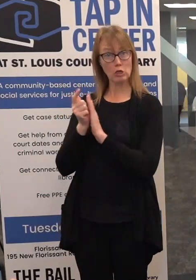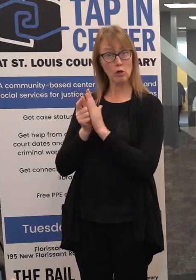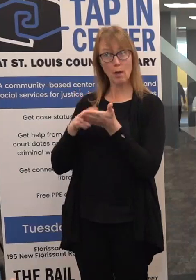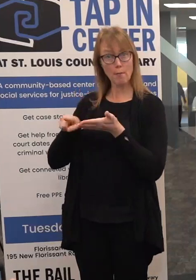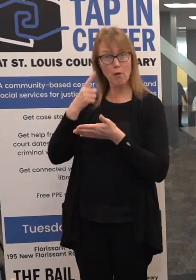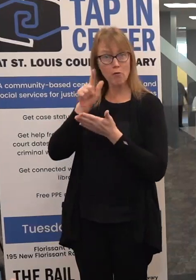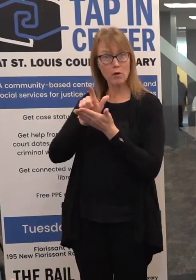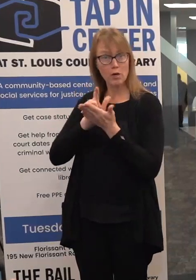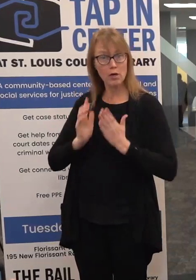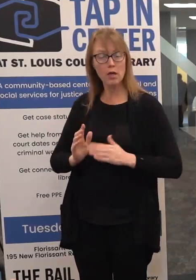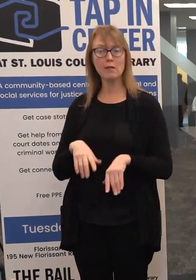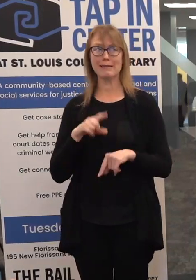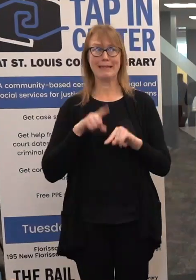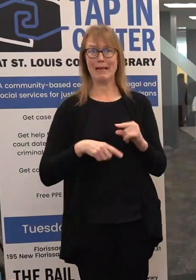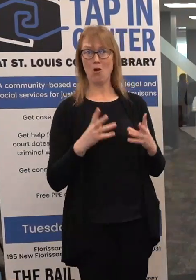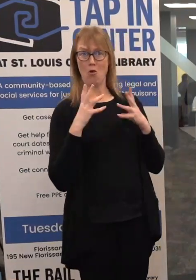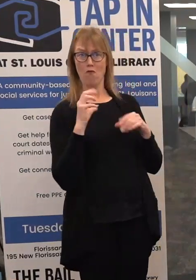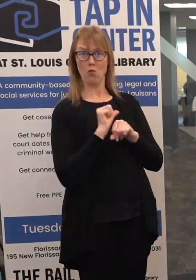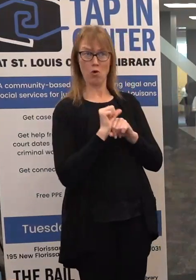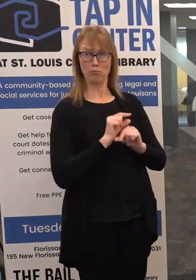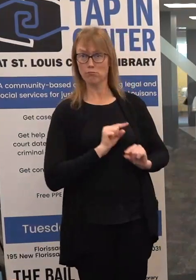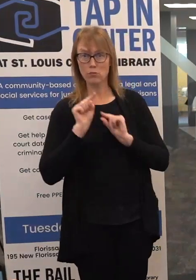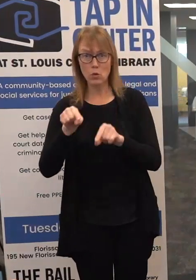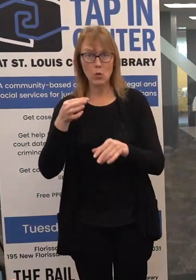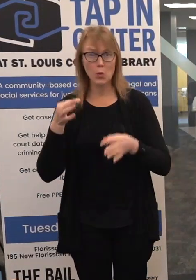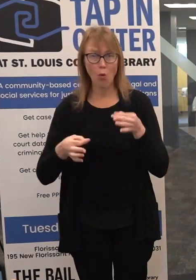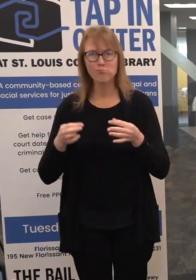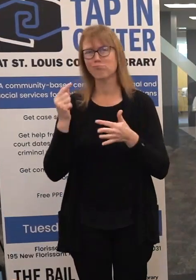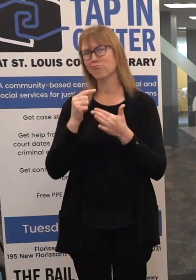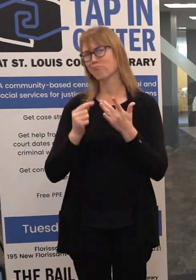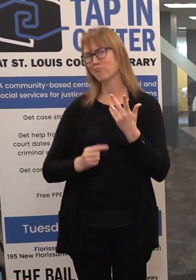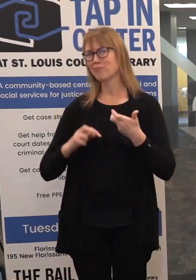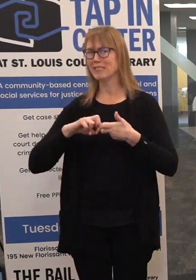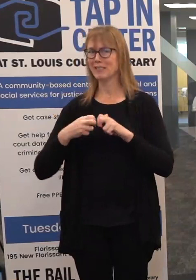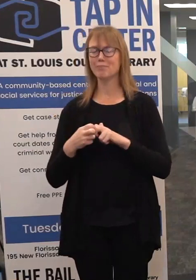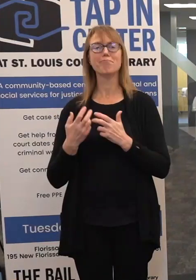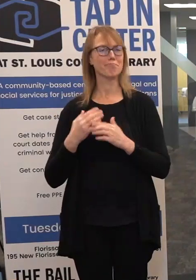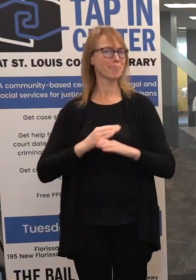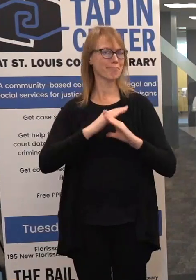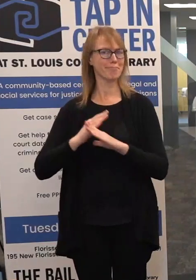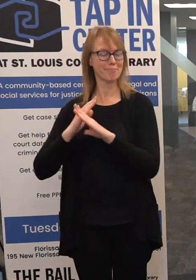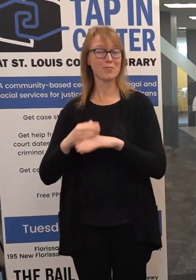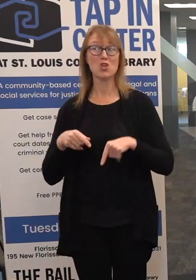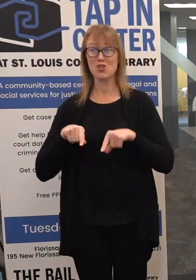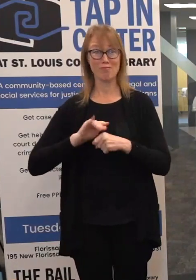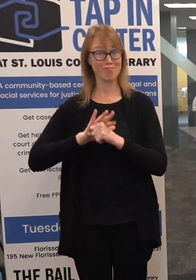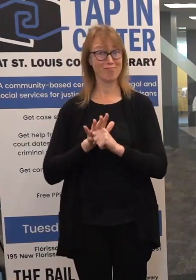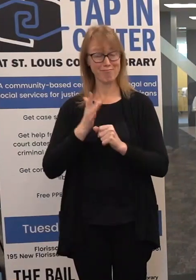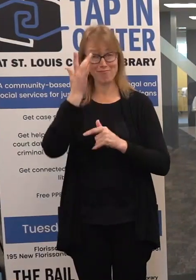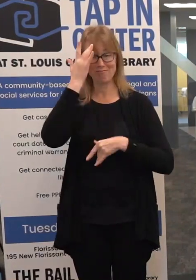having to take time off to attend court hearings. And during the pandemic, technology also added to the challenges